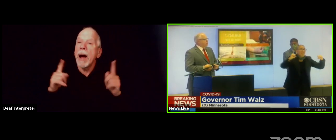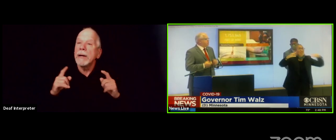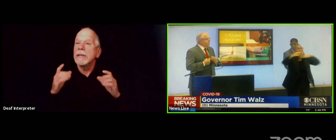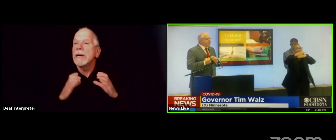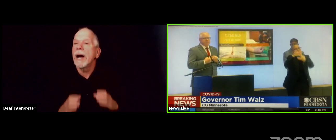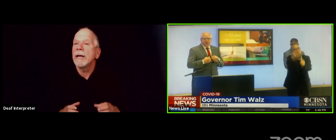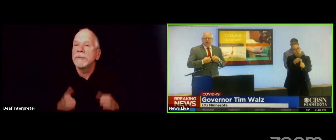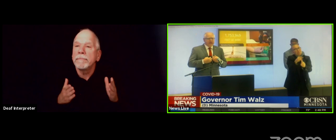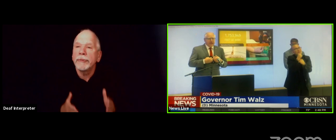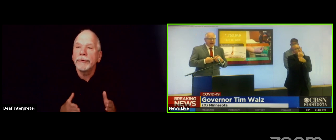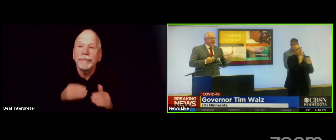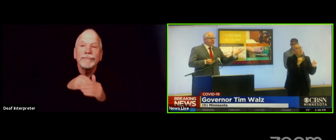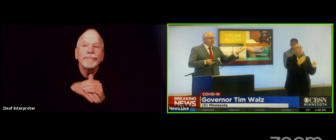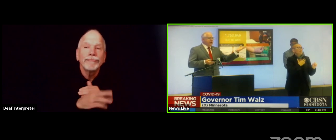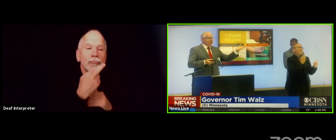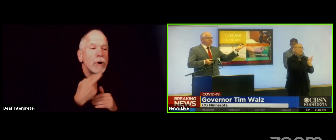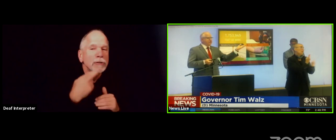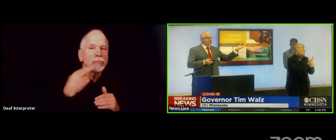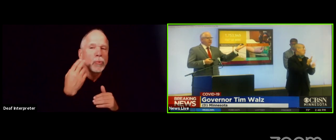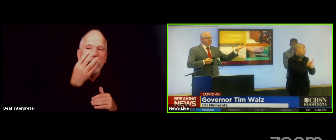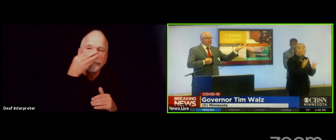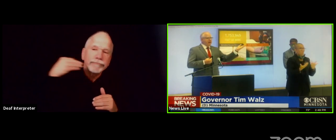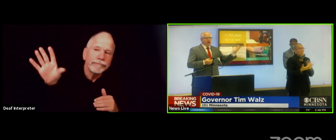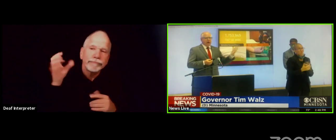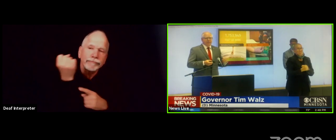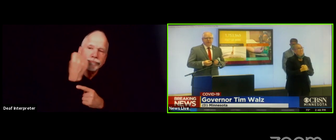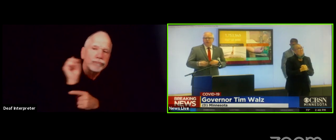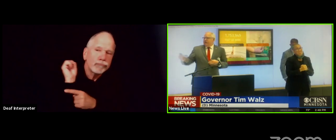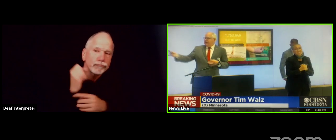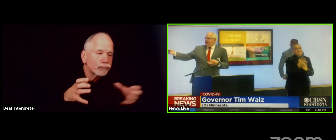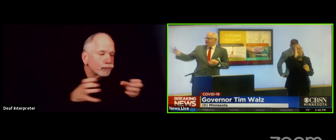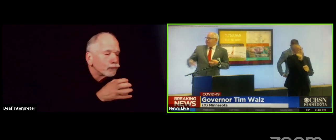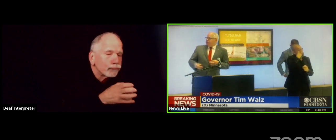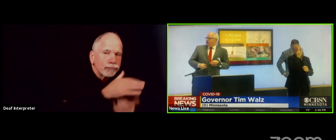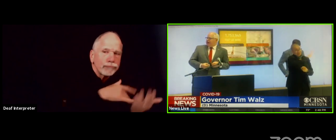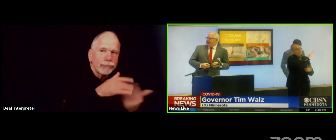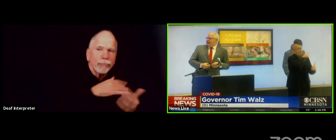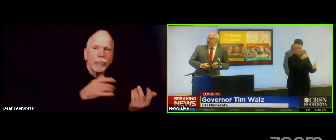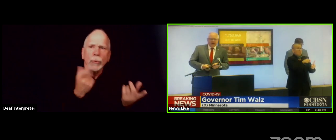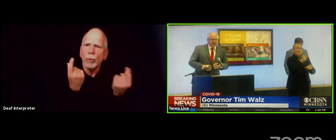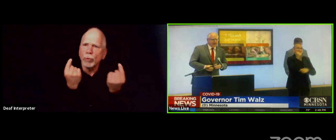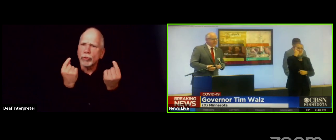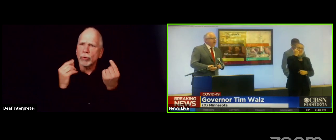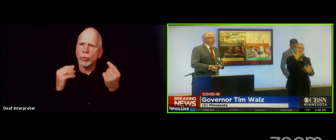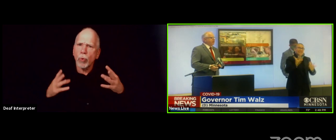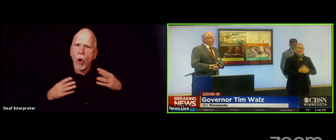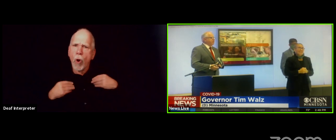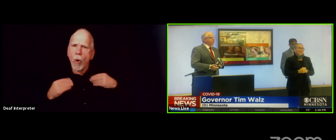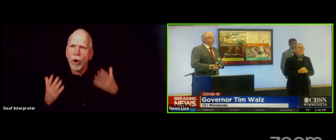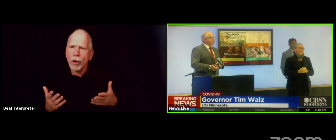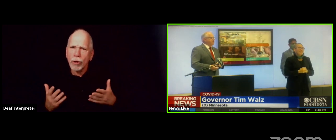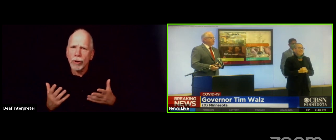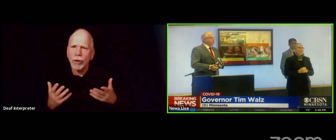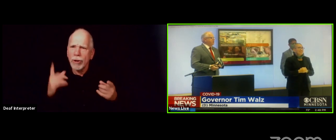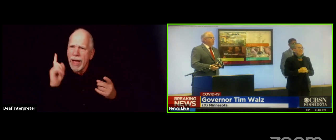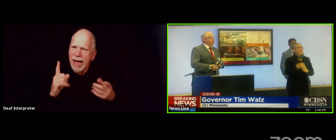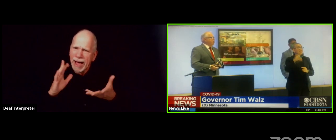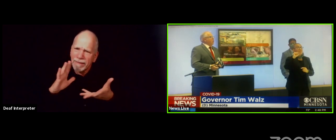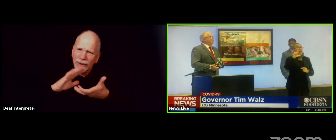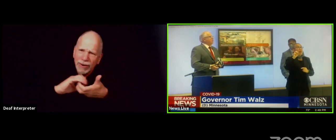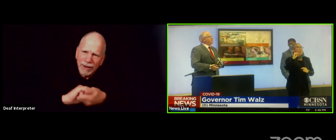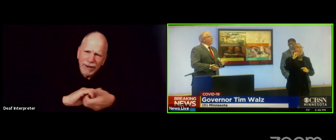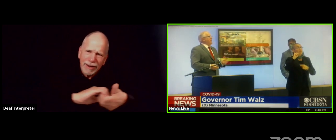there's a responsibility. I think your analogy is spot on, Peter, that if this were a salmonella poisoning situation,